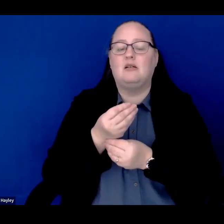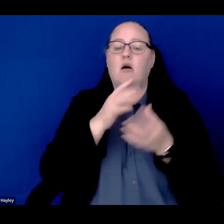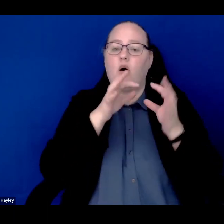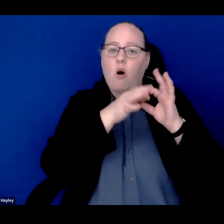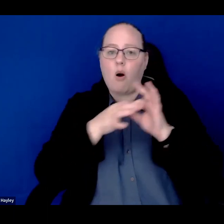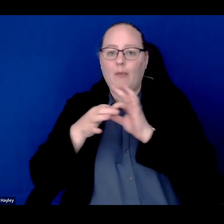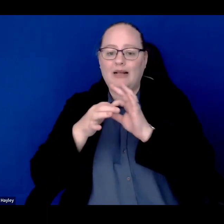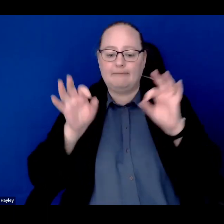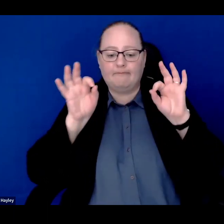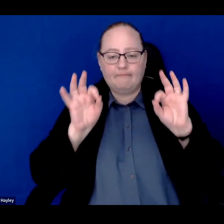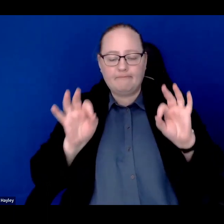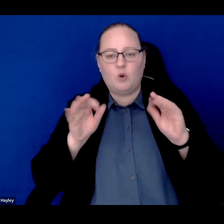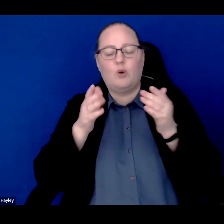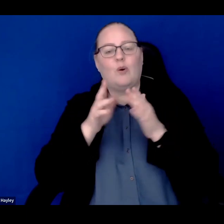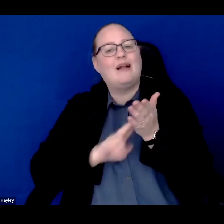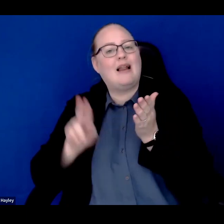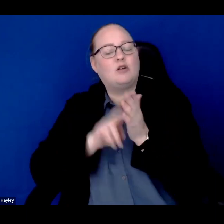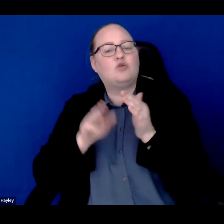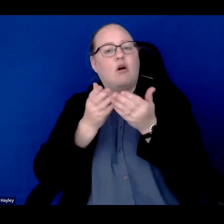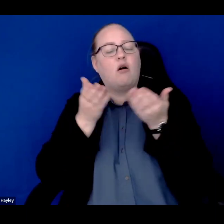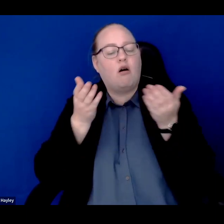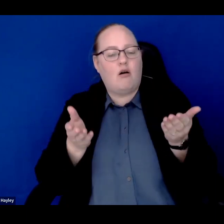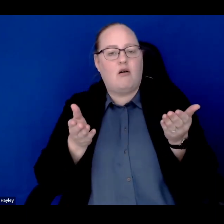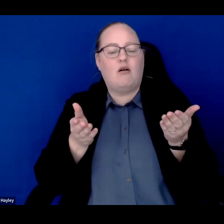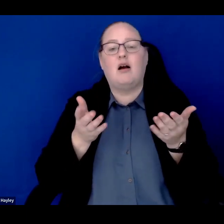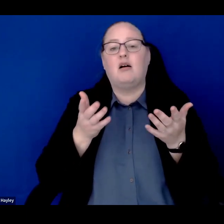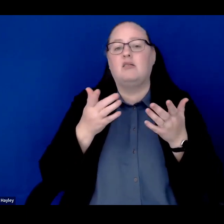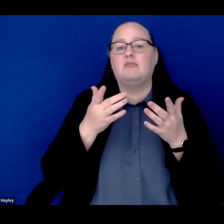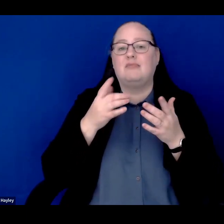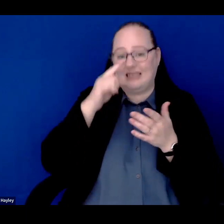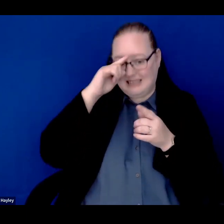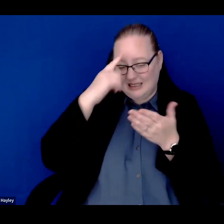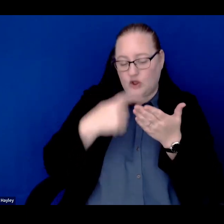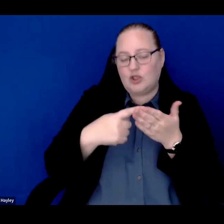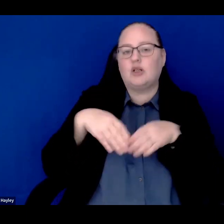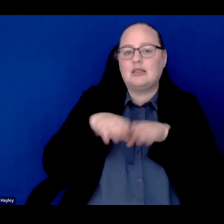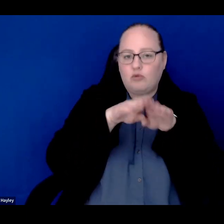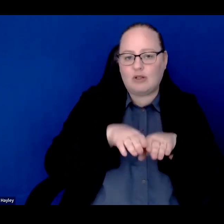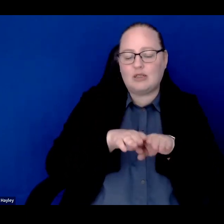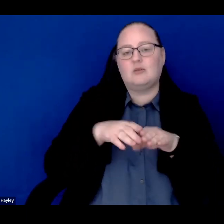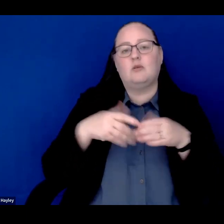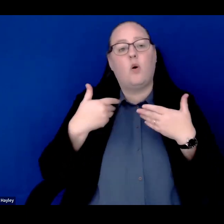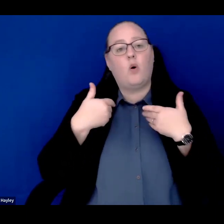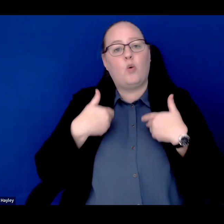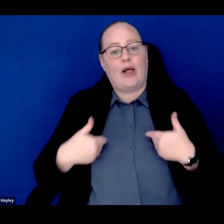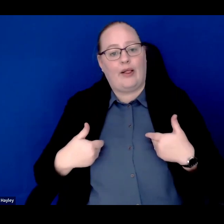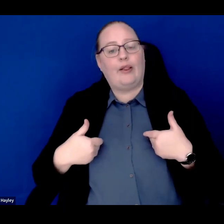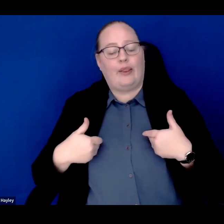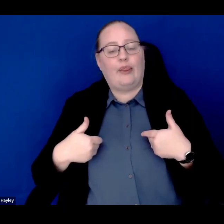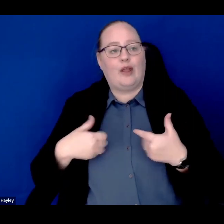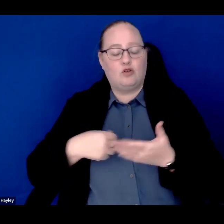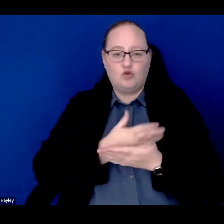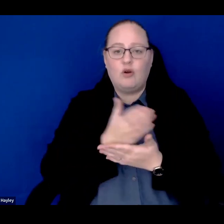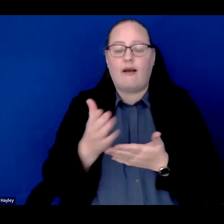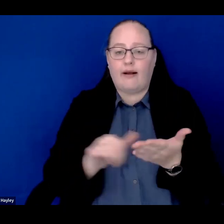are democratic, where wealth is equitably shared in order to be able to prosper without growth. So we have still the